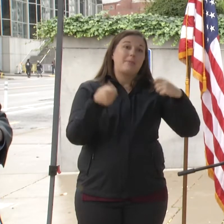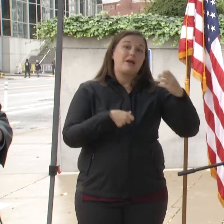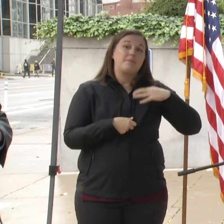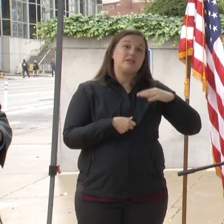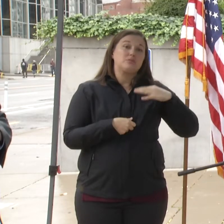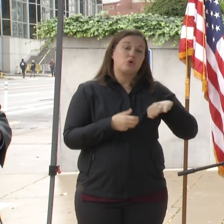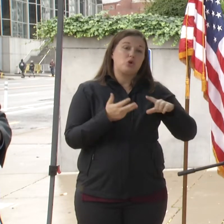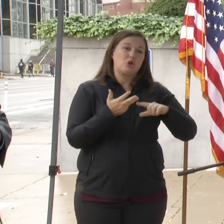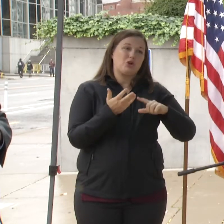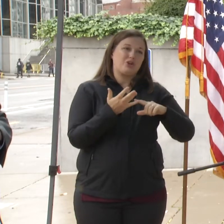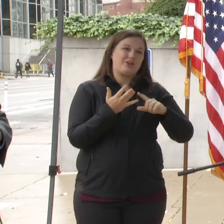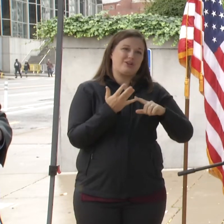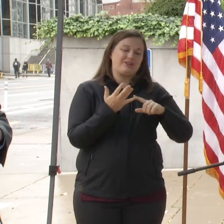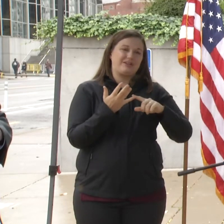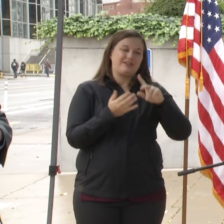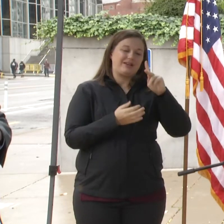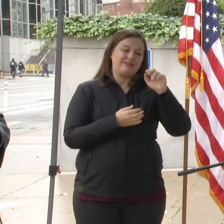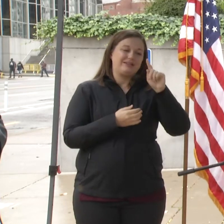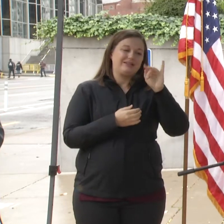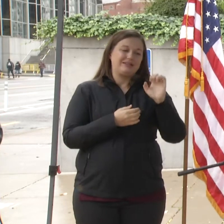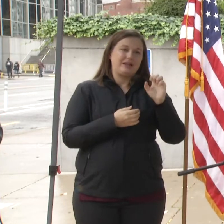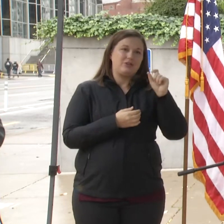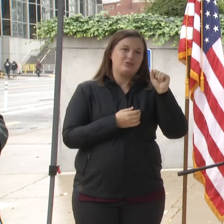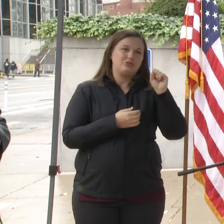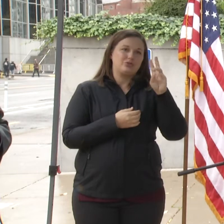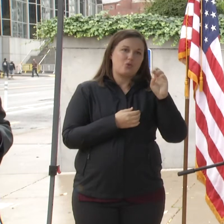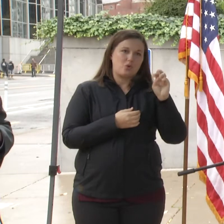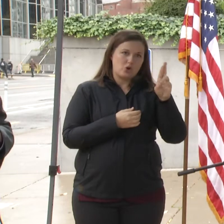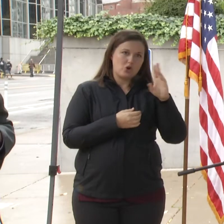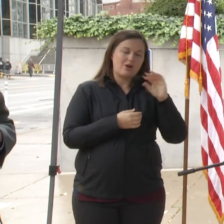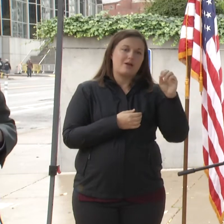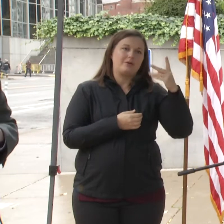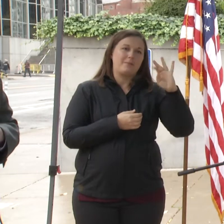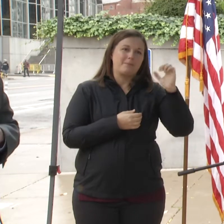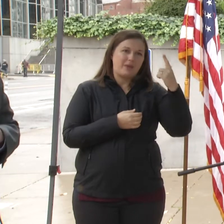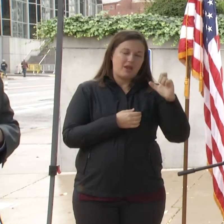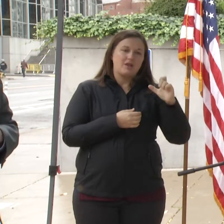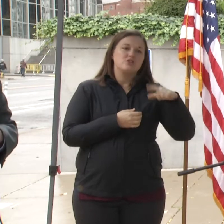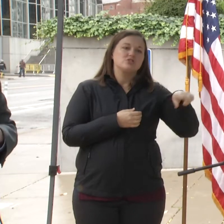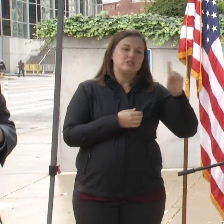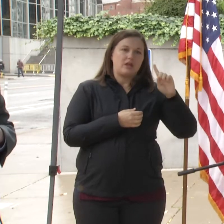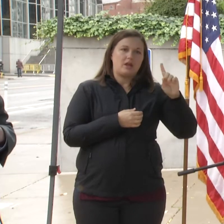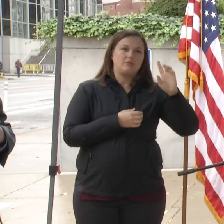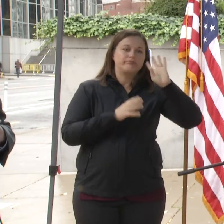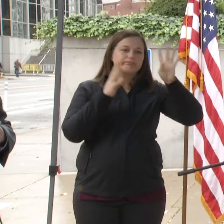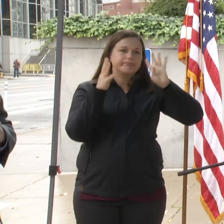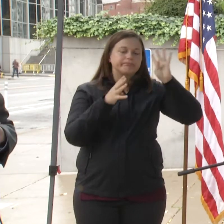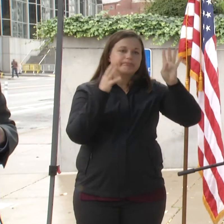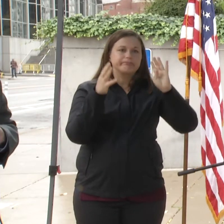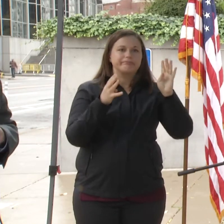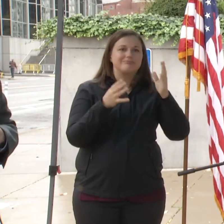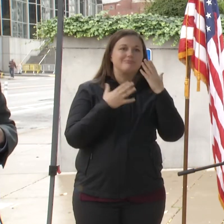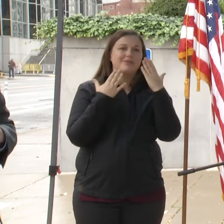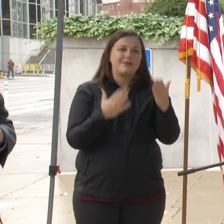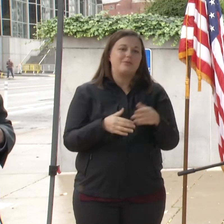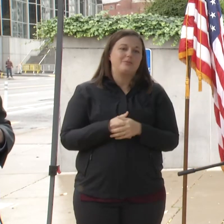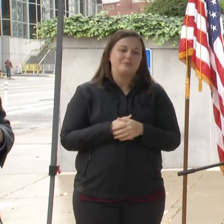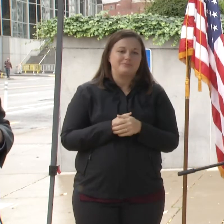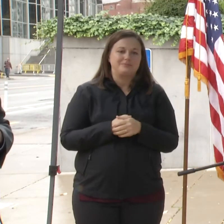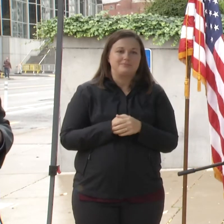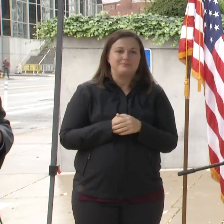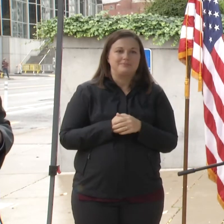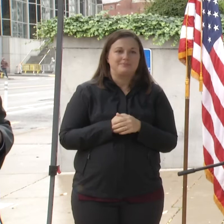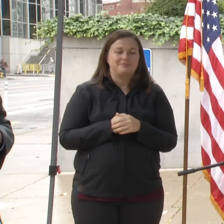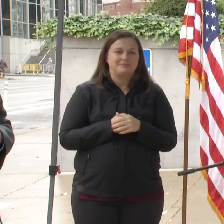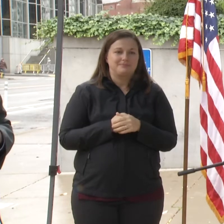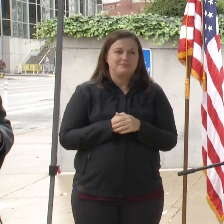and Paige Anderson at the department. Of course, PennDOT District 11 for their oversight and valuable guidance. Thank you.